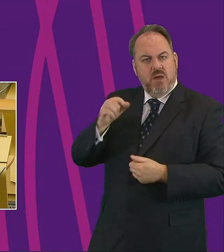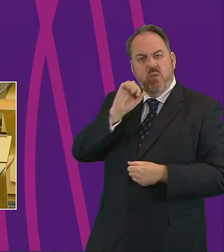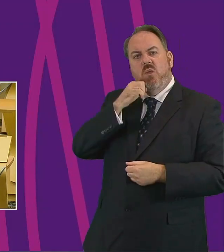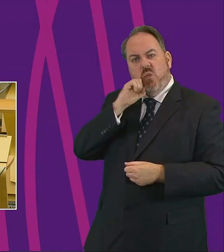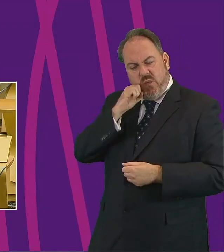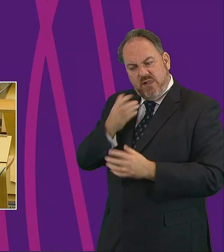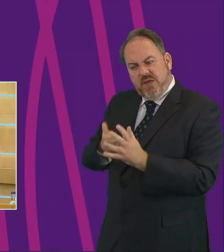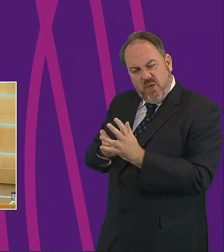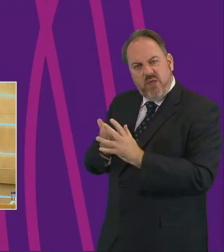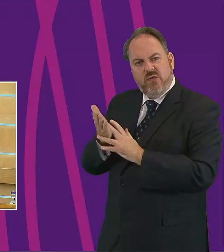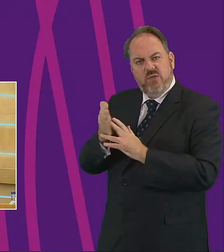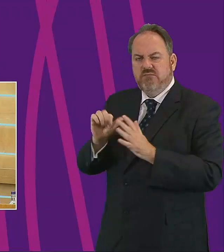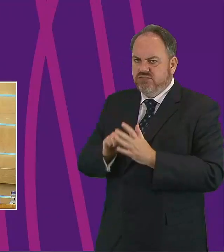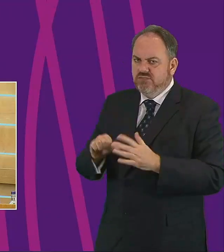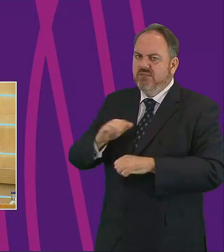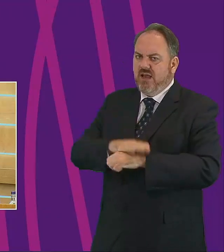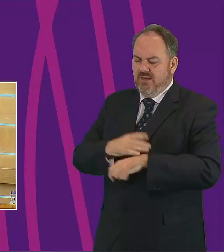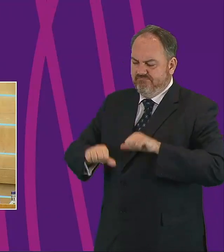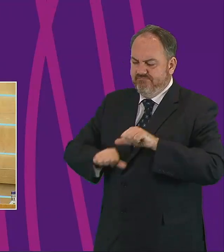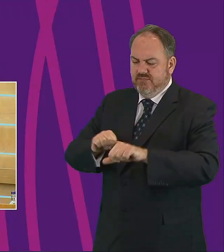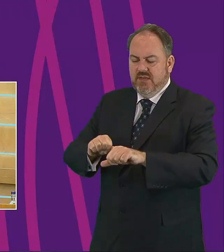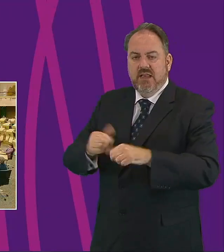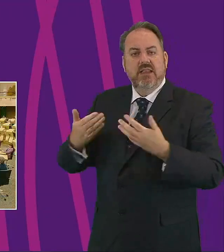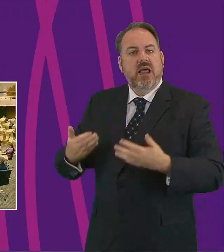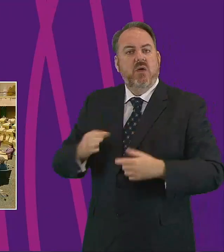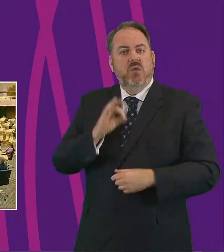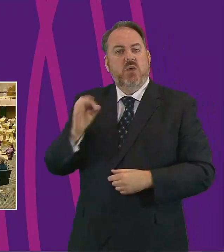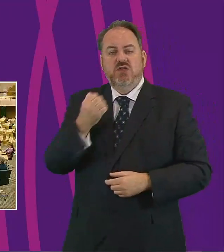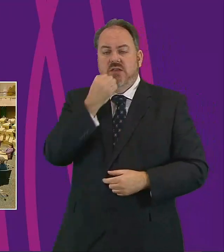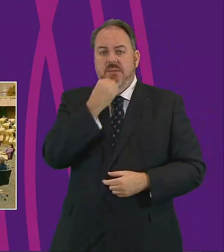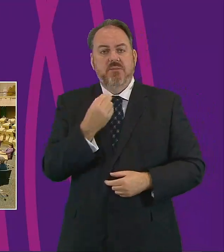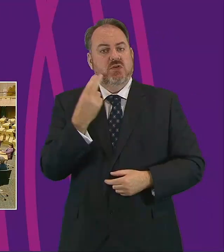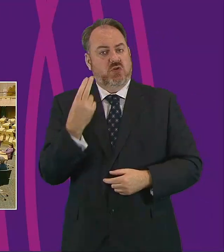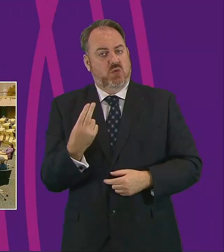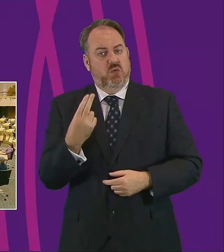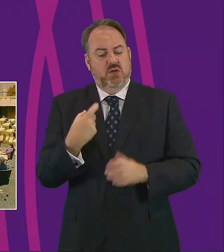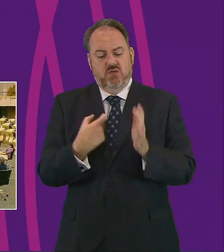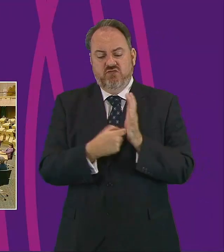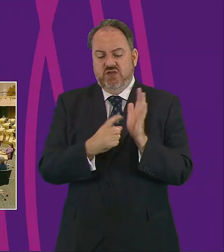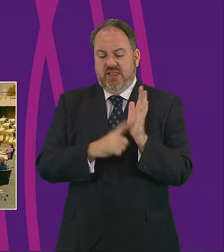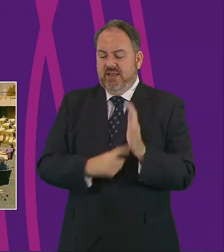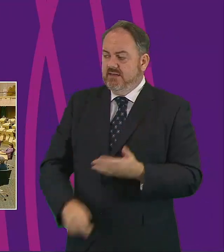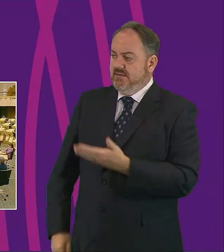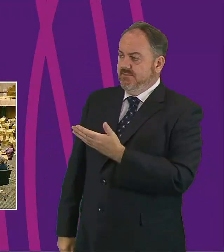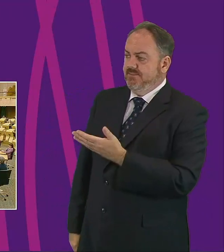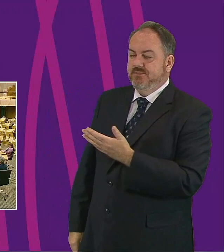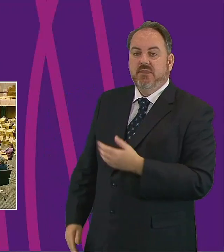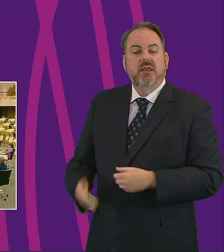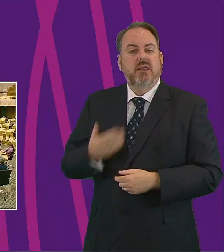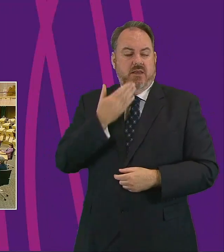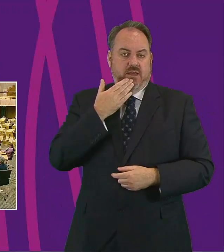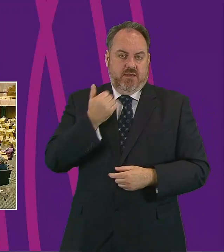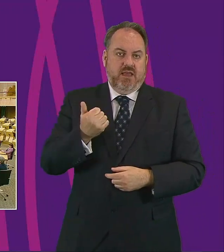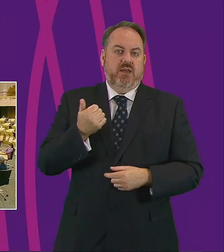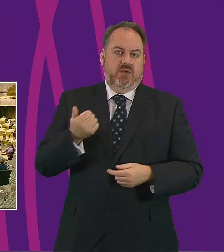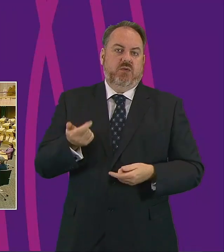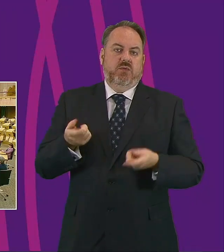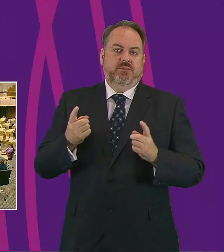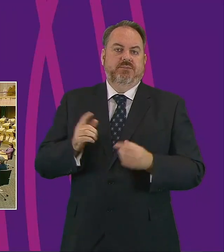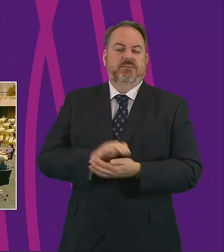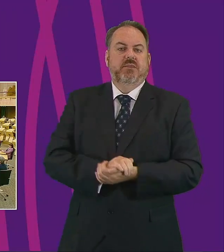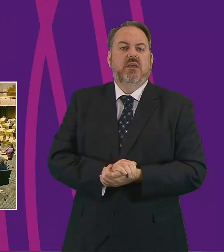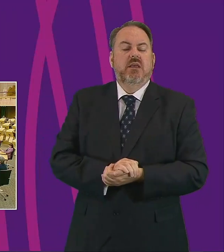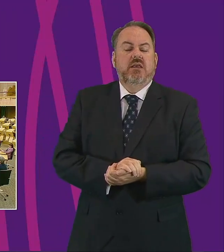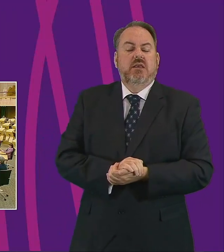pandemic. Question number 2, Richard Leonard. Thank you, Presiding Officer. Today's Government Expenditure and